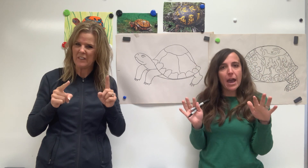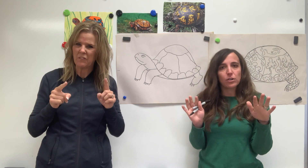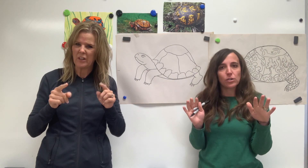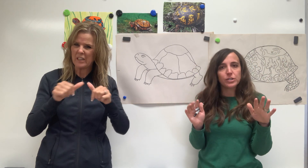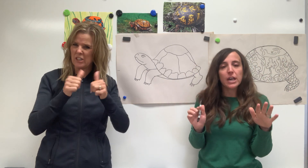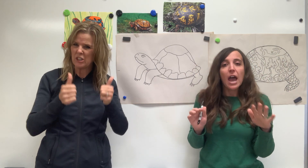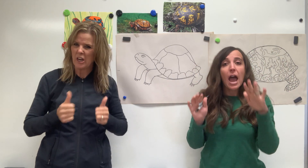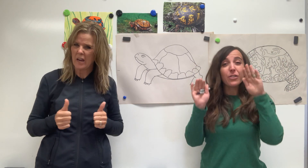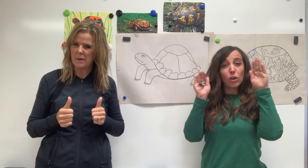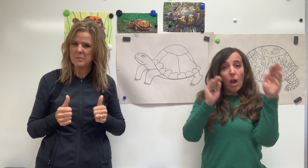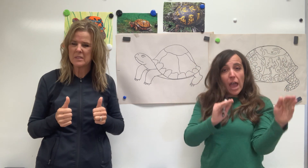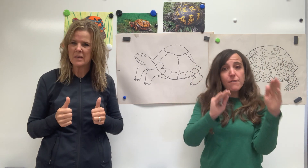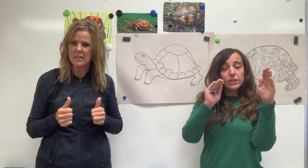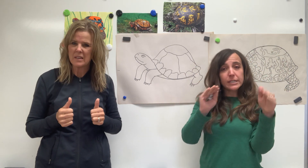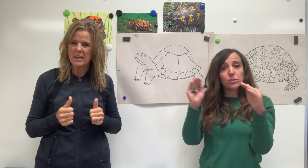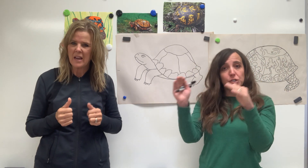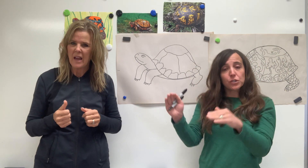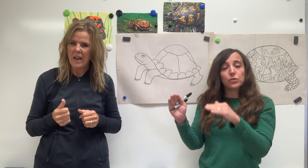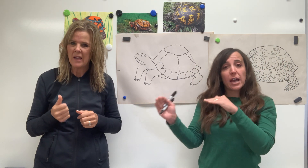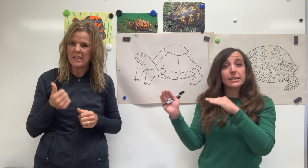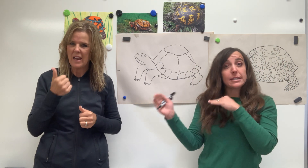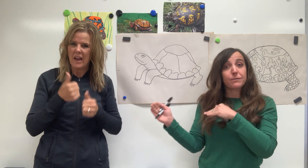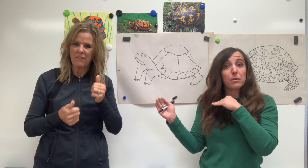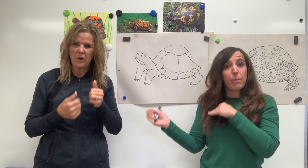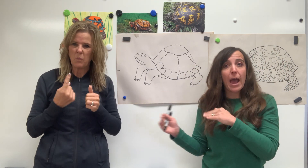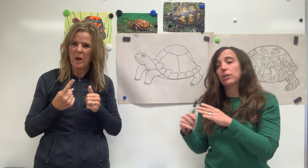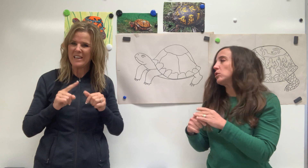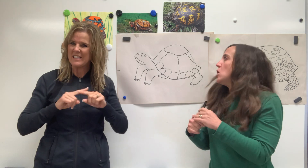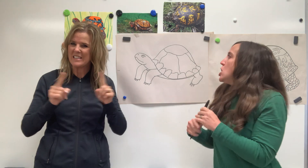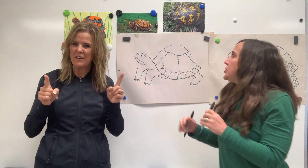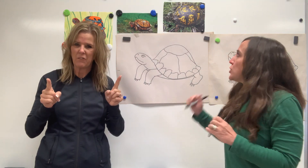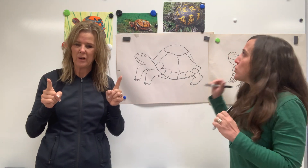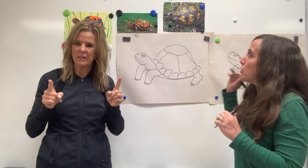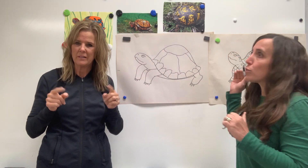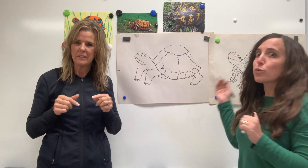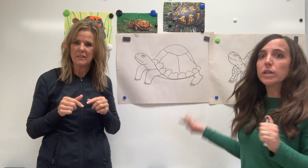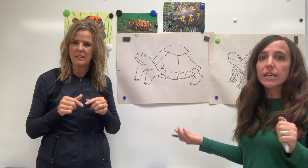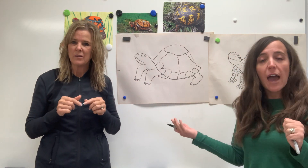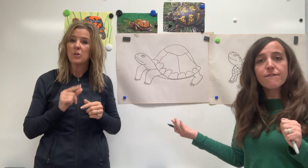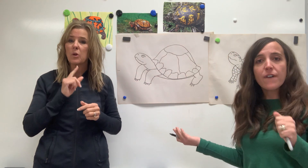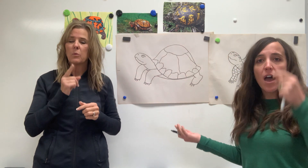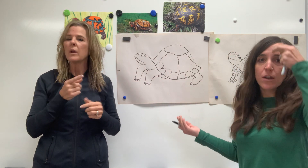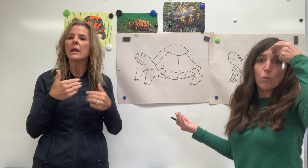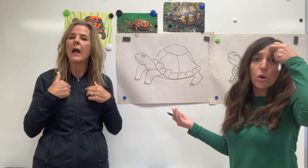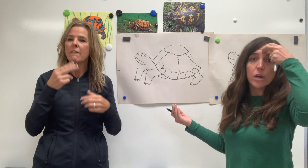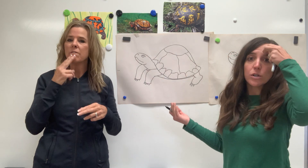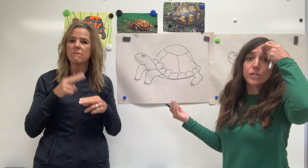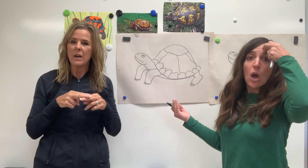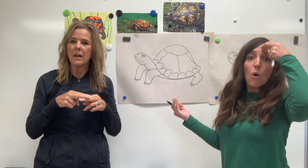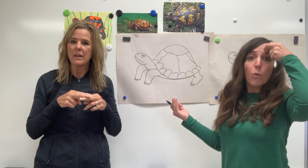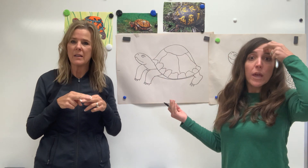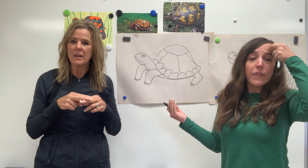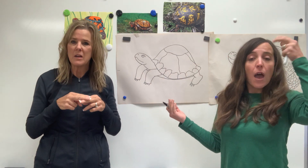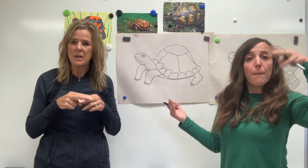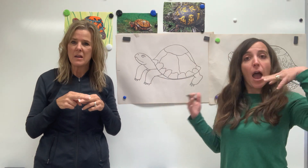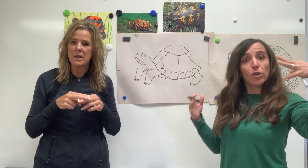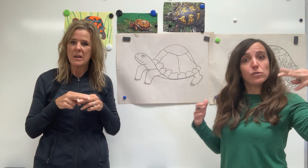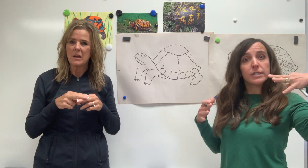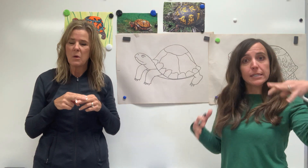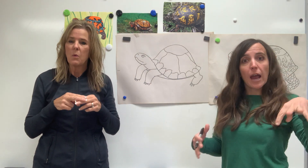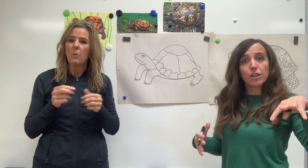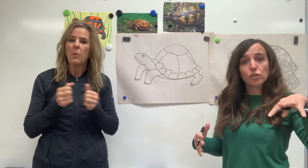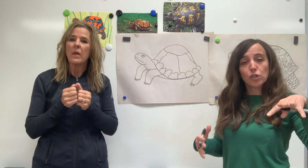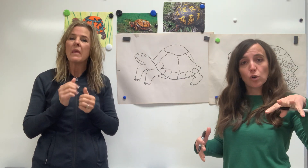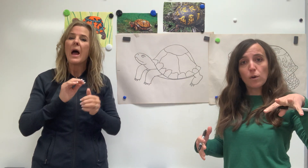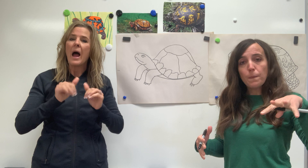blob-shaped patterns, and every single scoot has a different pattern. So you can really have fun, warriors, with how